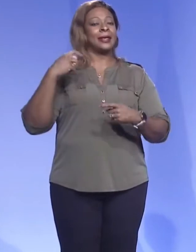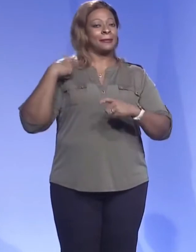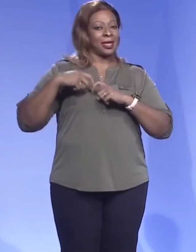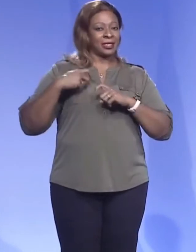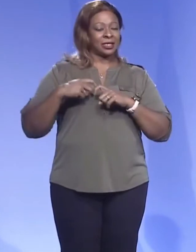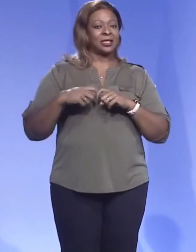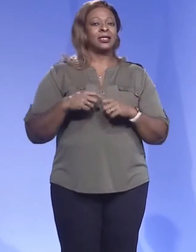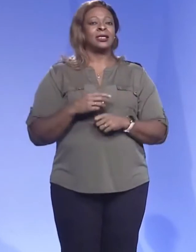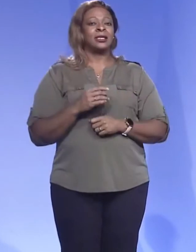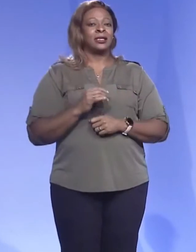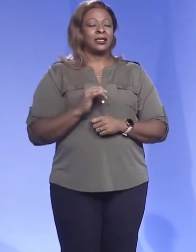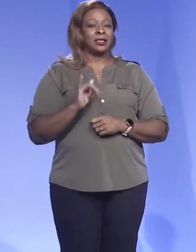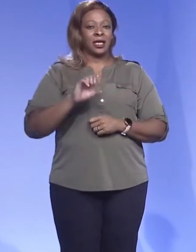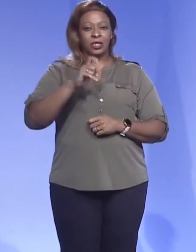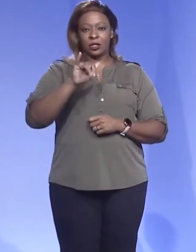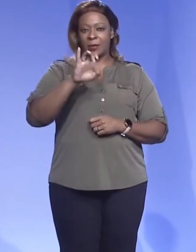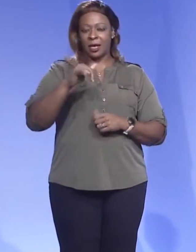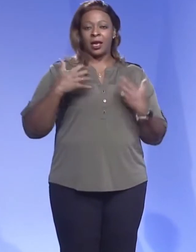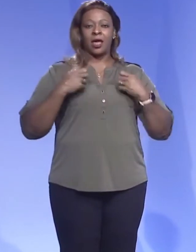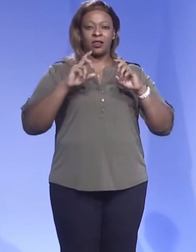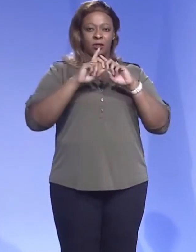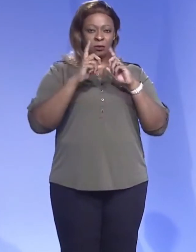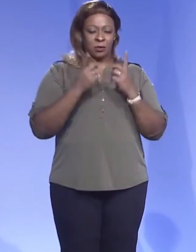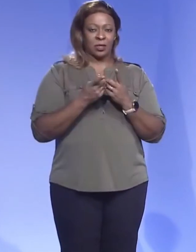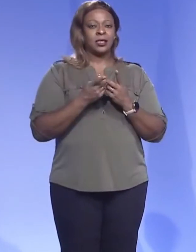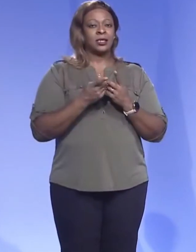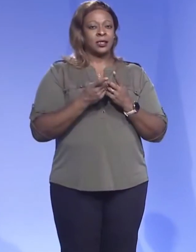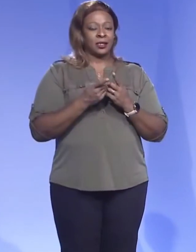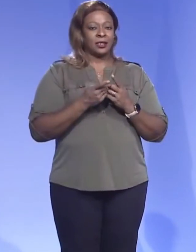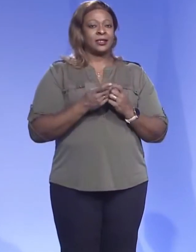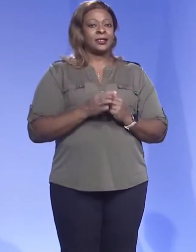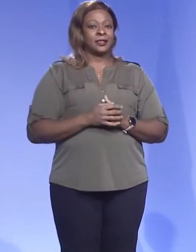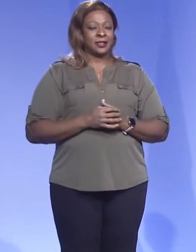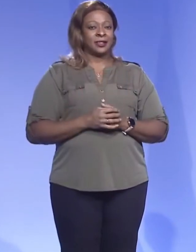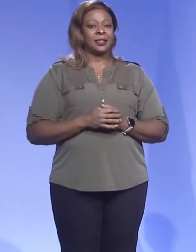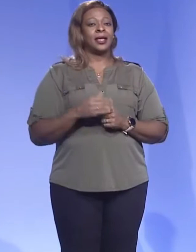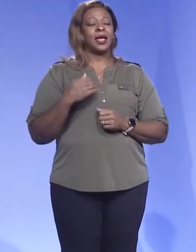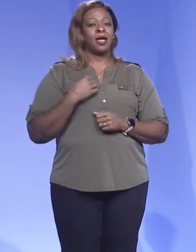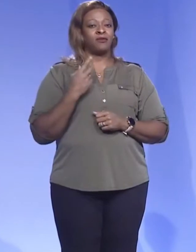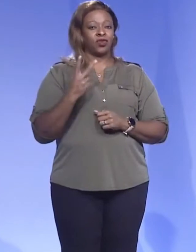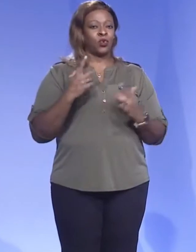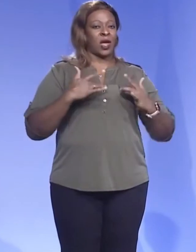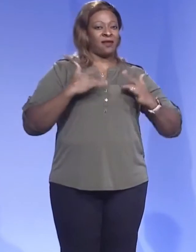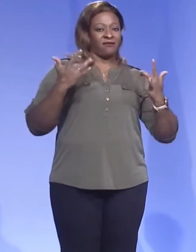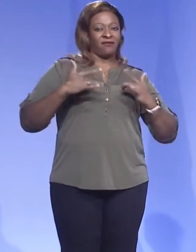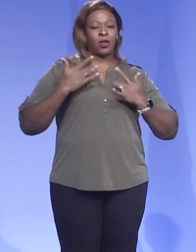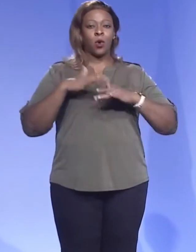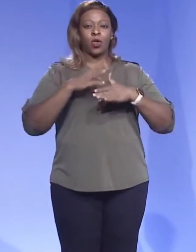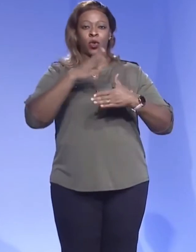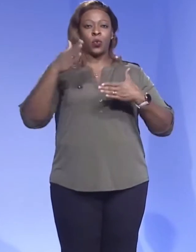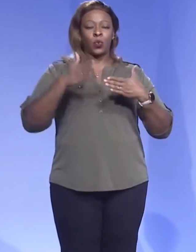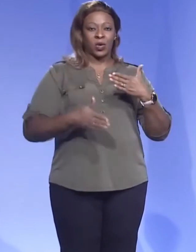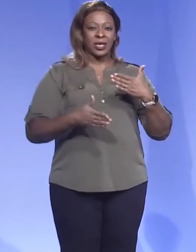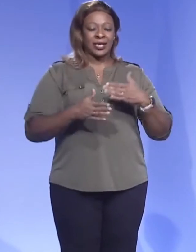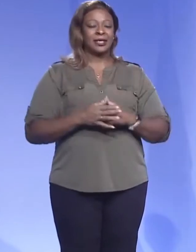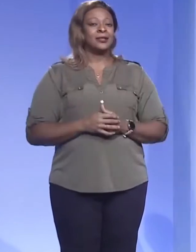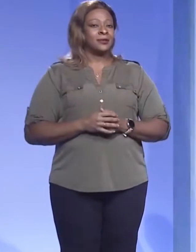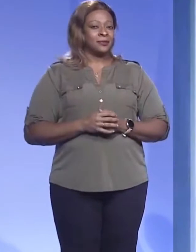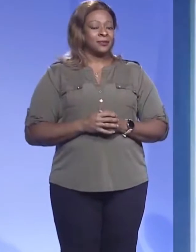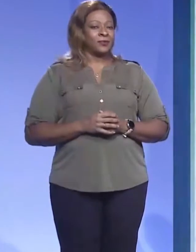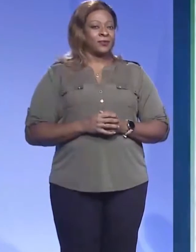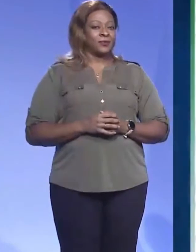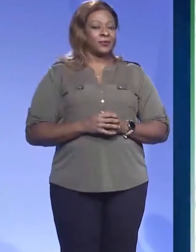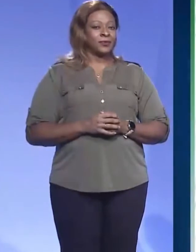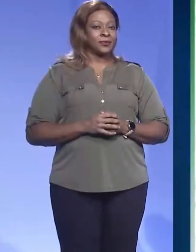And the Shelby County Health Department made 2 events that weekend. It's the